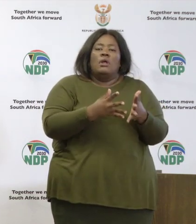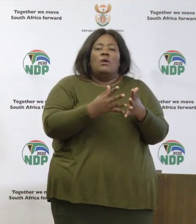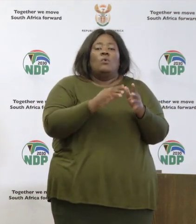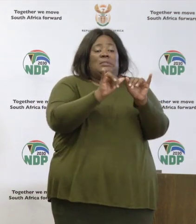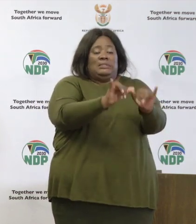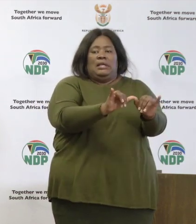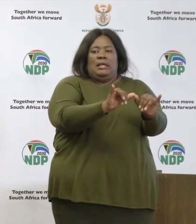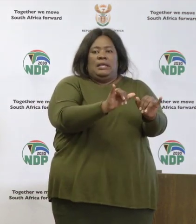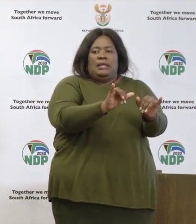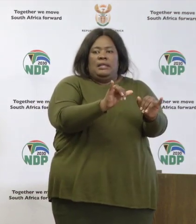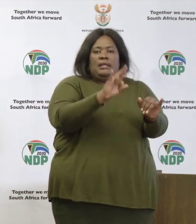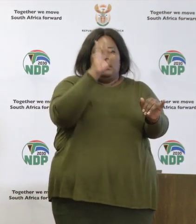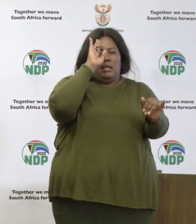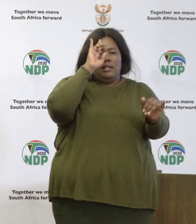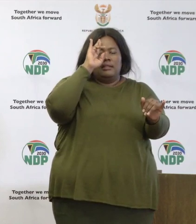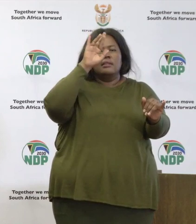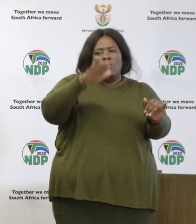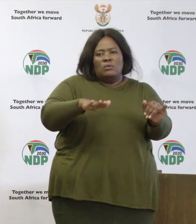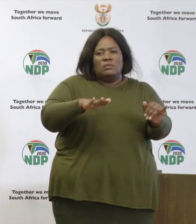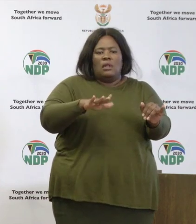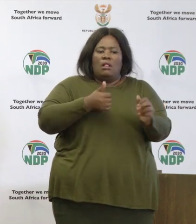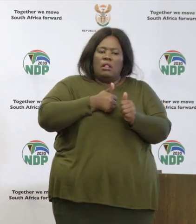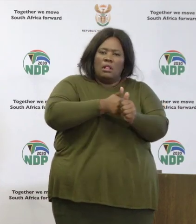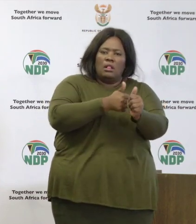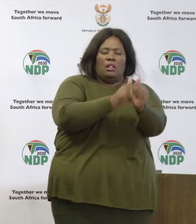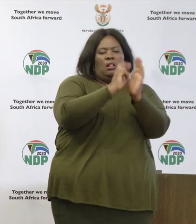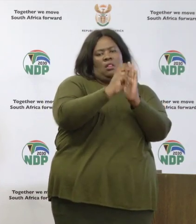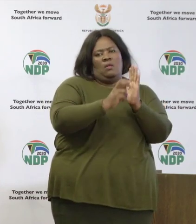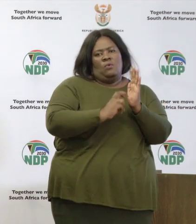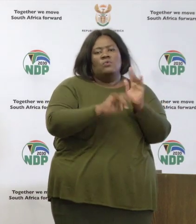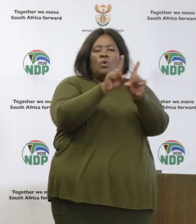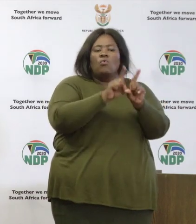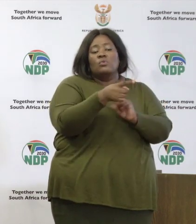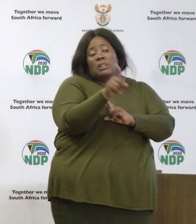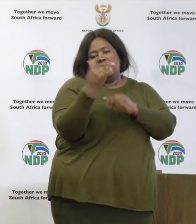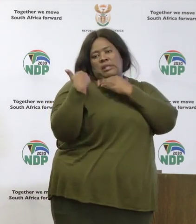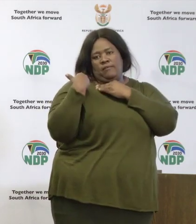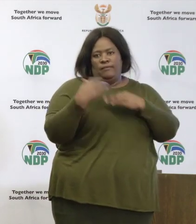our residences comply with the regulations and are also safe.